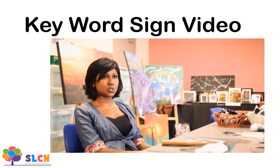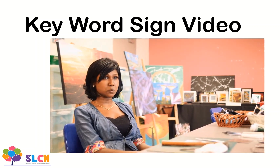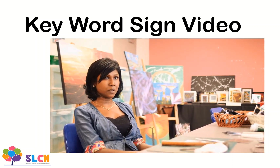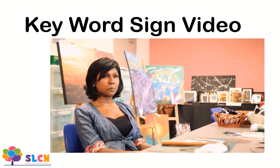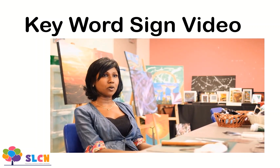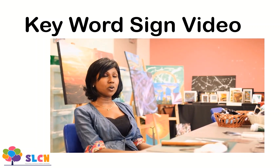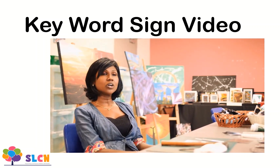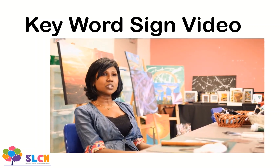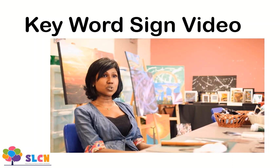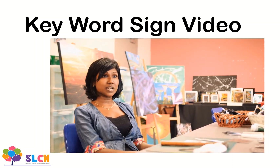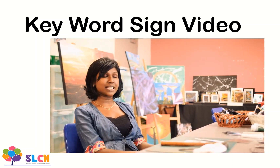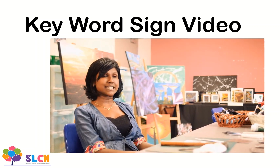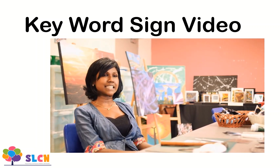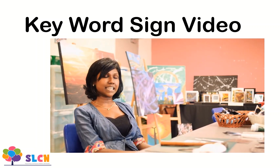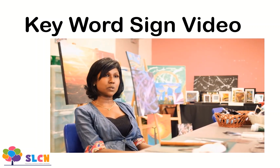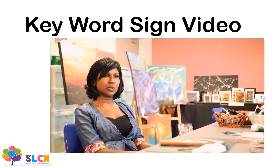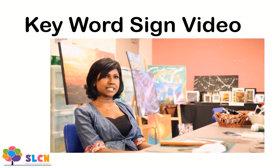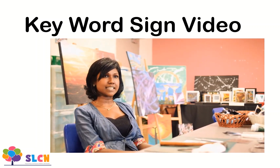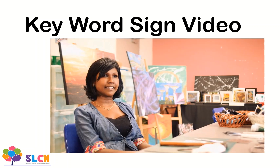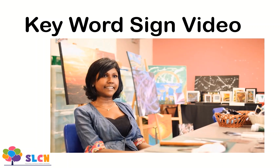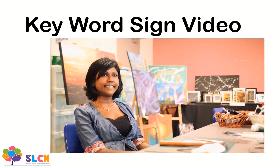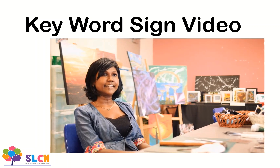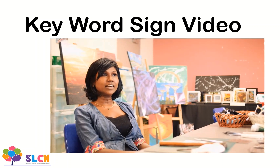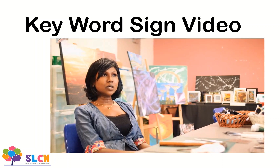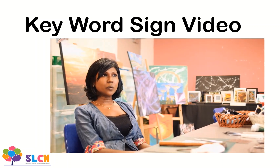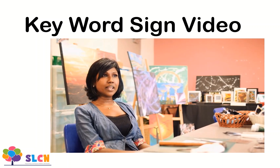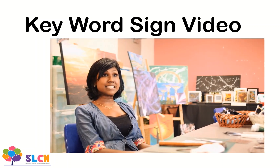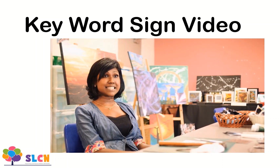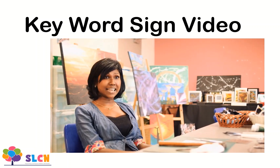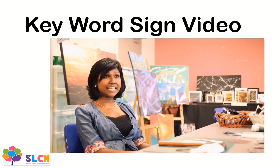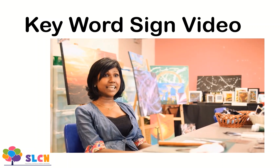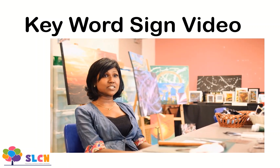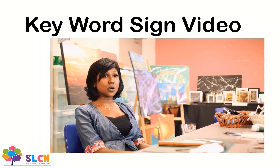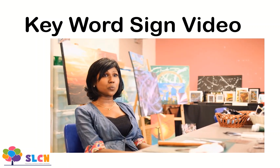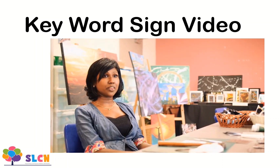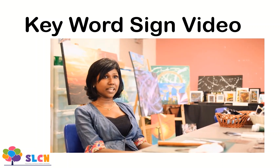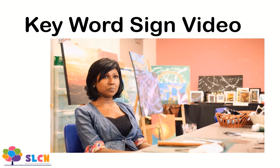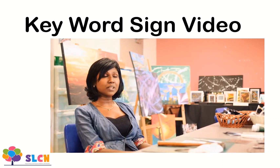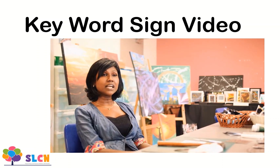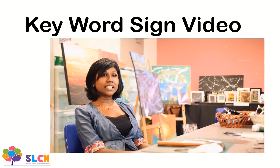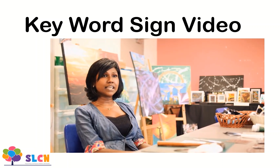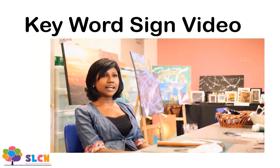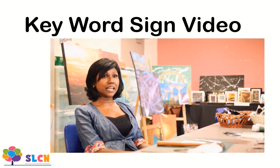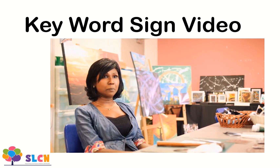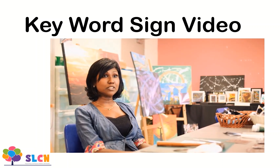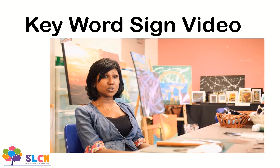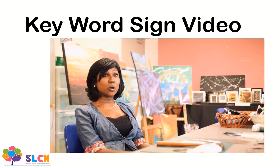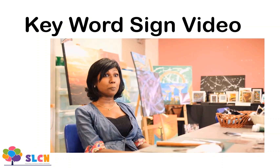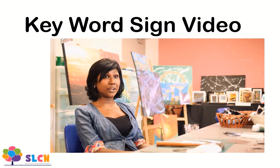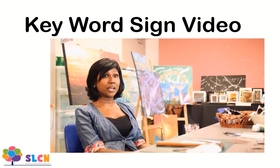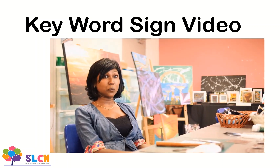speak more, utilizing the keyword sign. When I sign and talk with them, they are able to comprehend well.